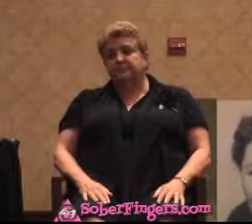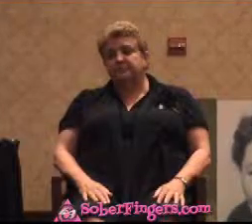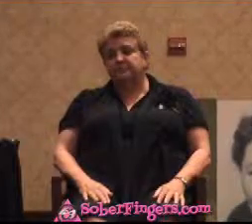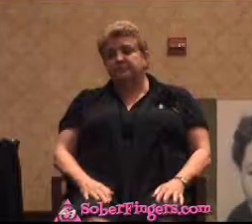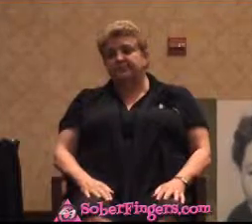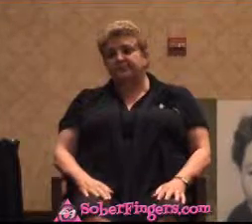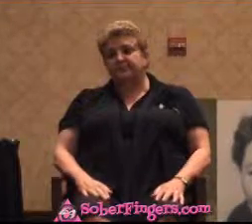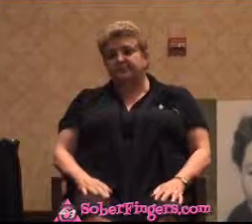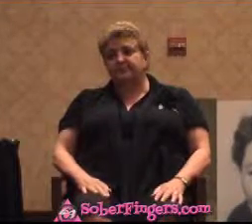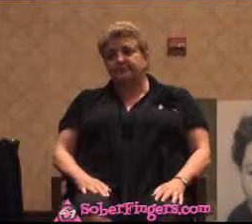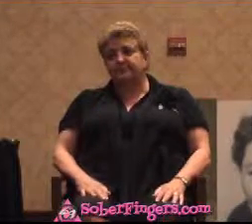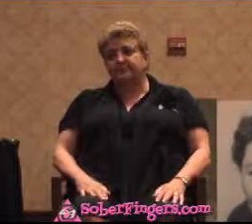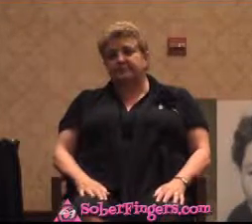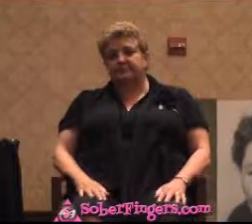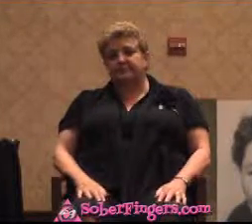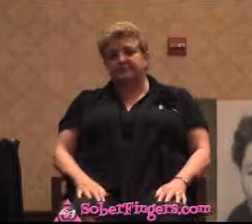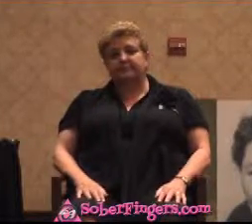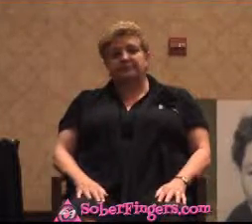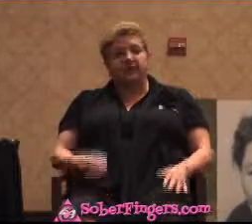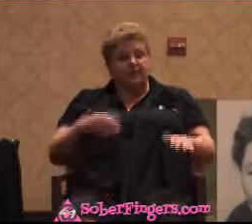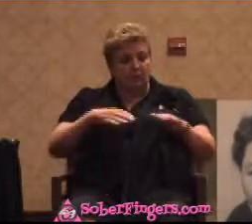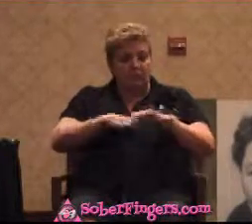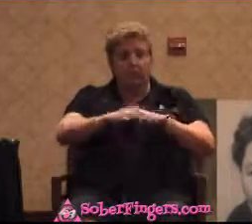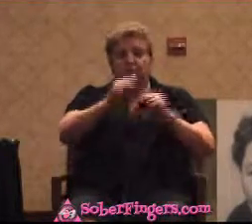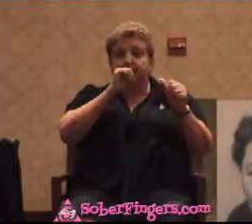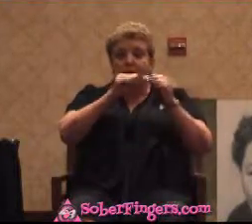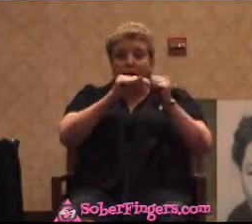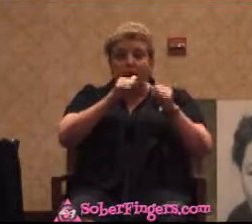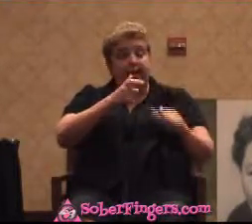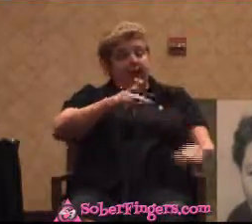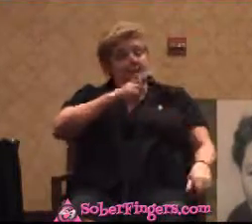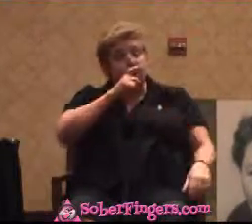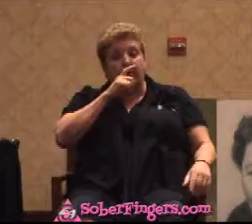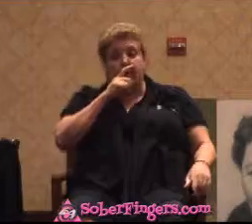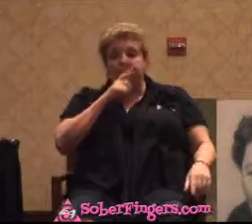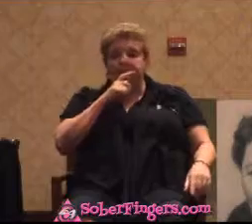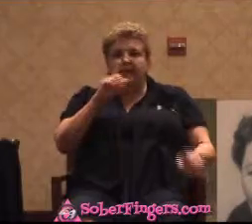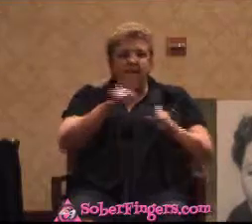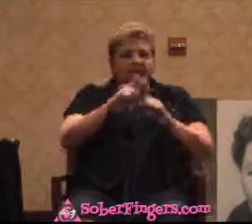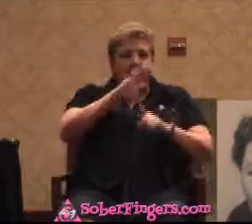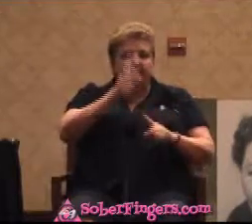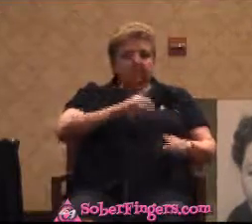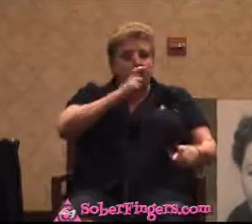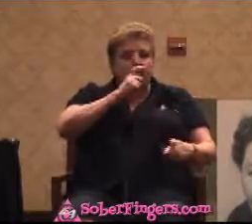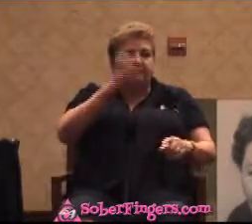and I walked up to the bar, and I drank like I'd never drank before. And